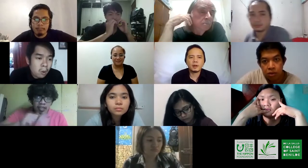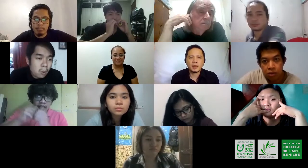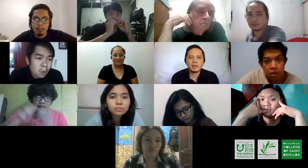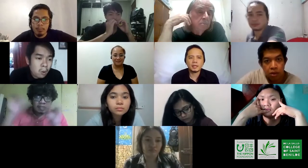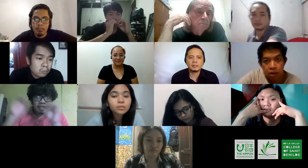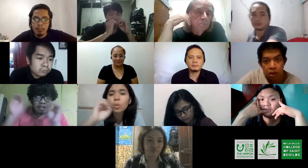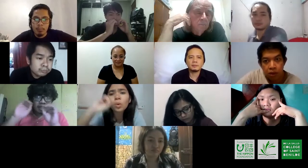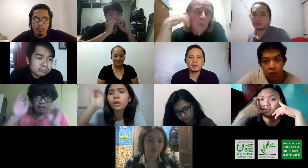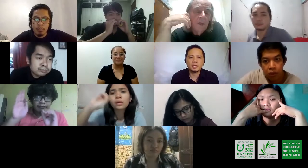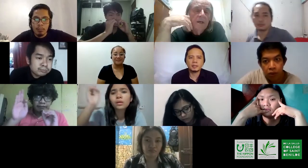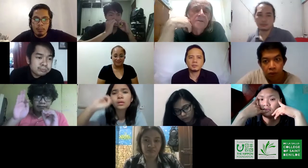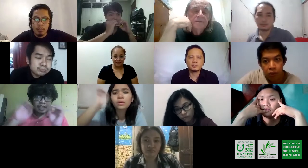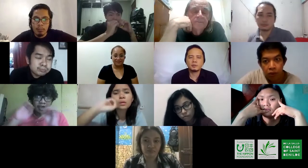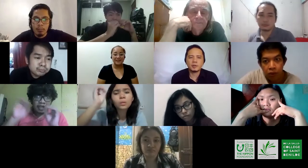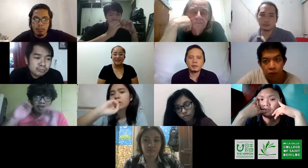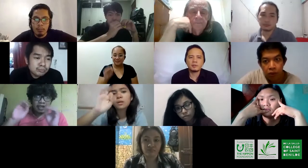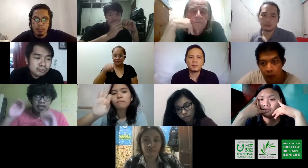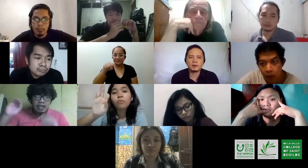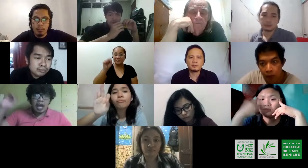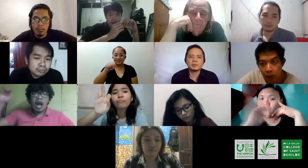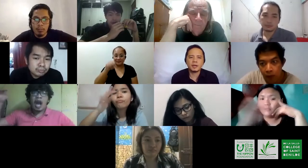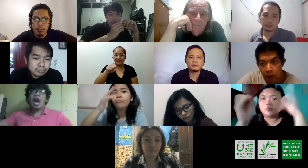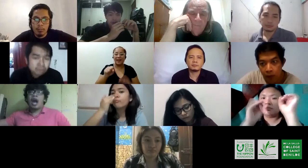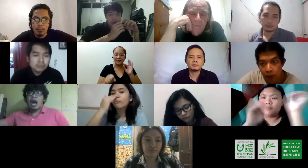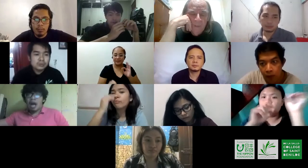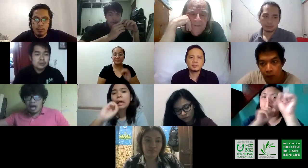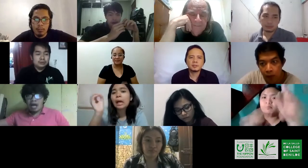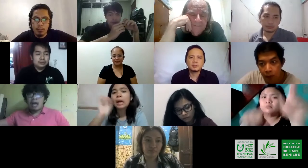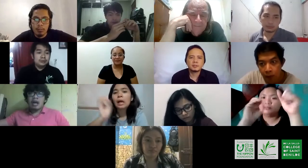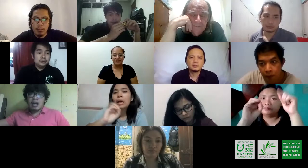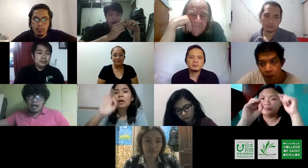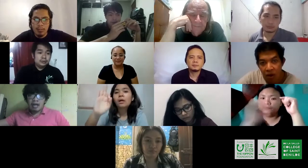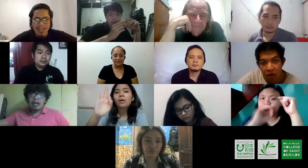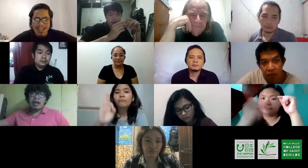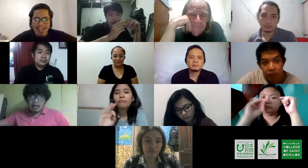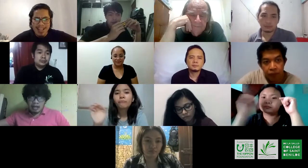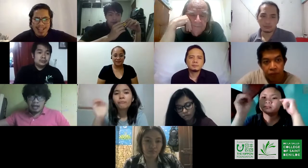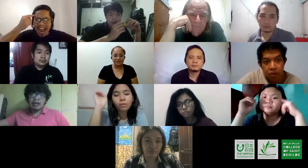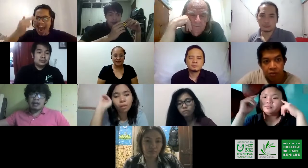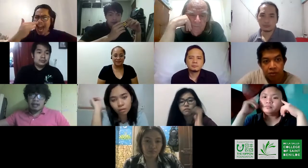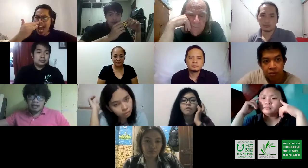For Rennell Island. Rennell Island. Yes. So none of the above. F. Mm-hmm.